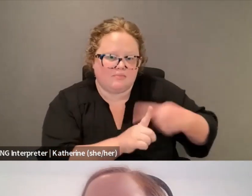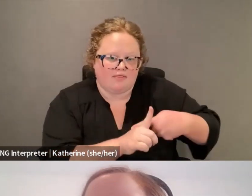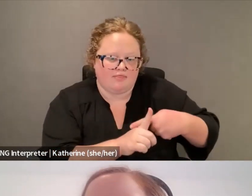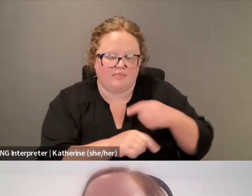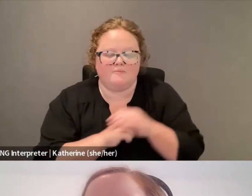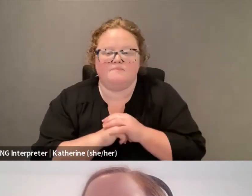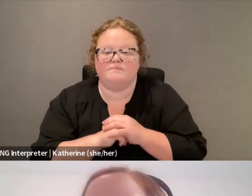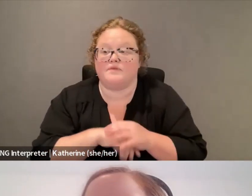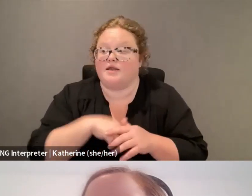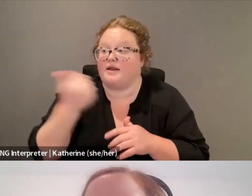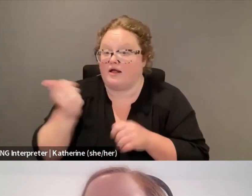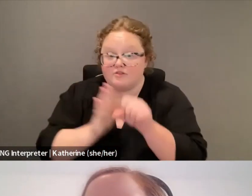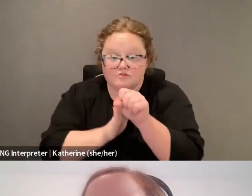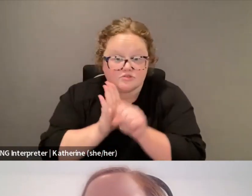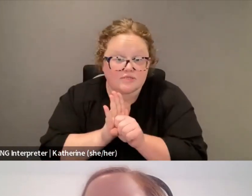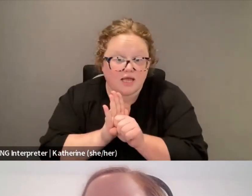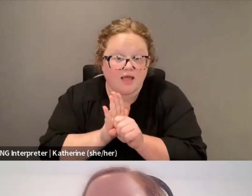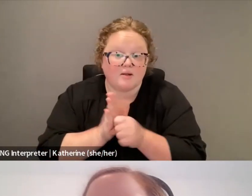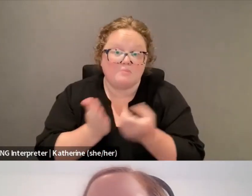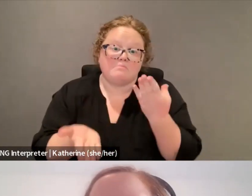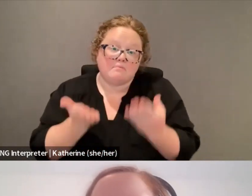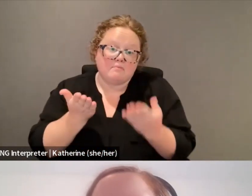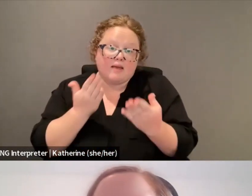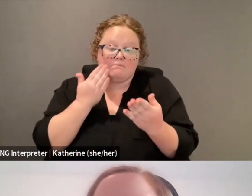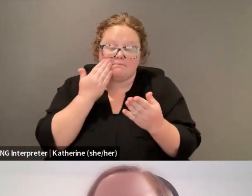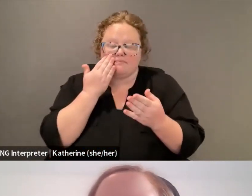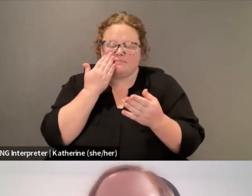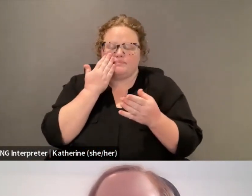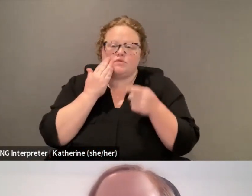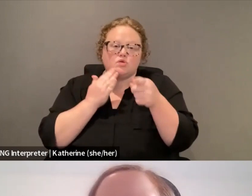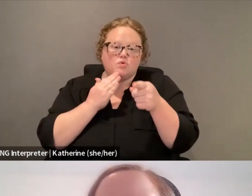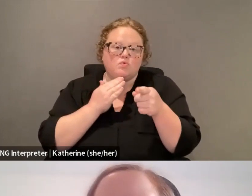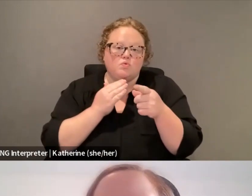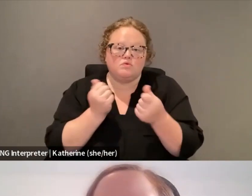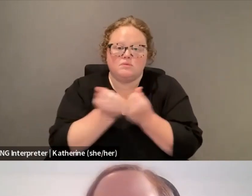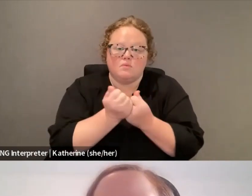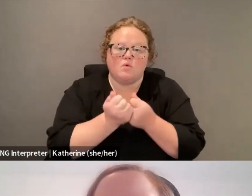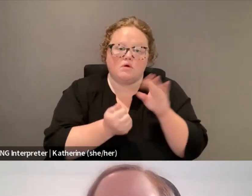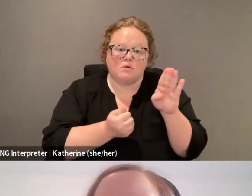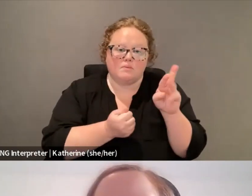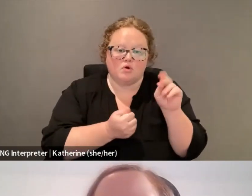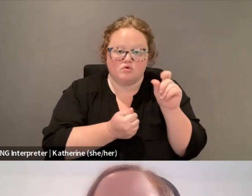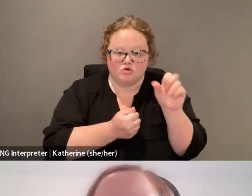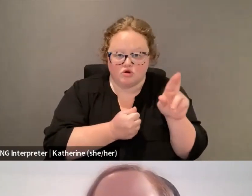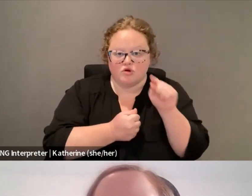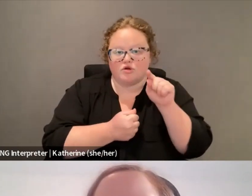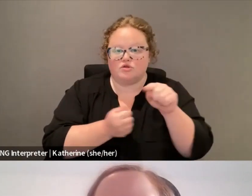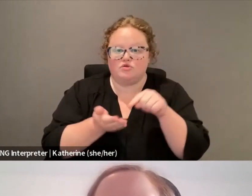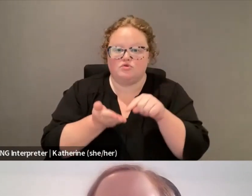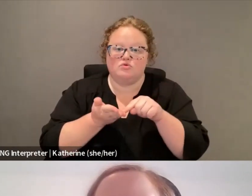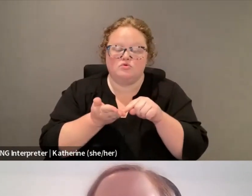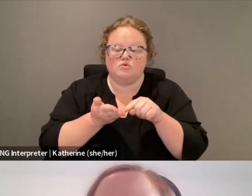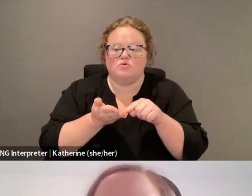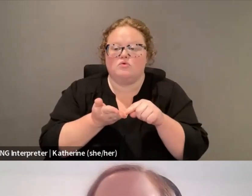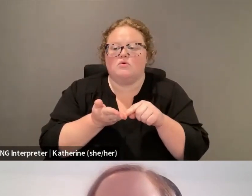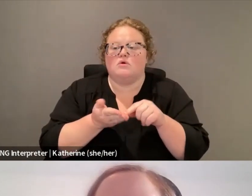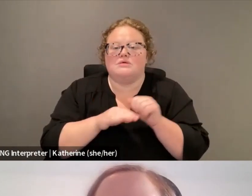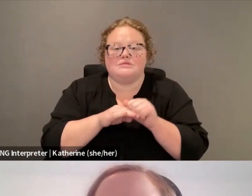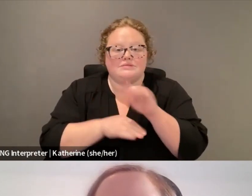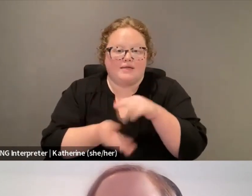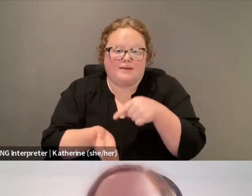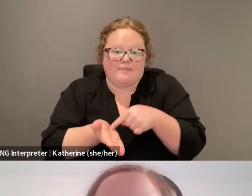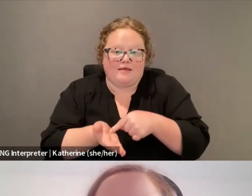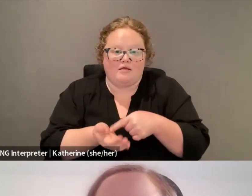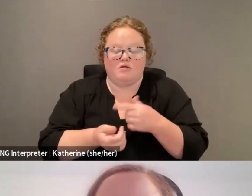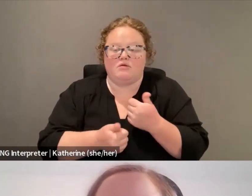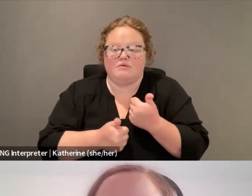In a different state, it may be you, the support broker, are billing for every 15 minutes that you spend working with